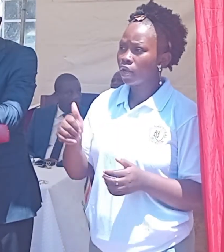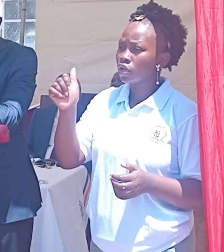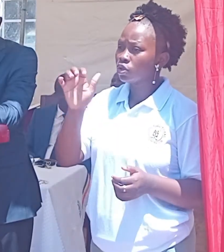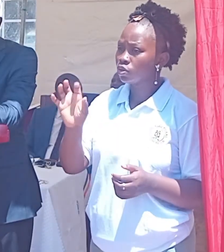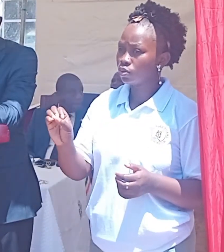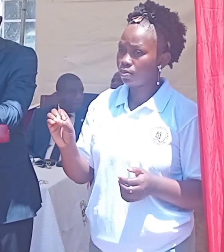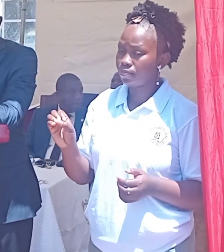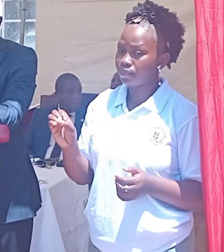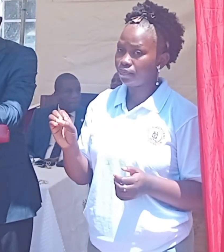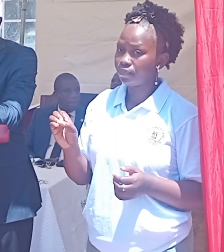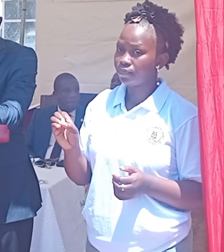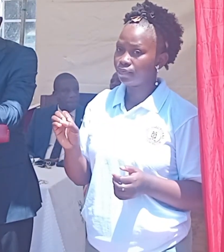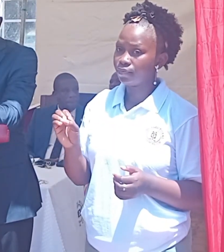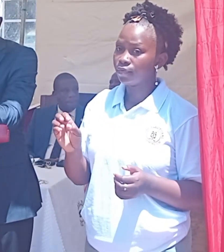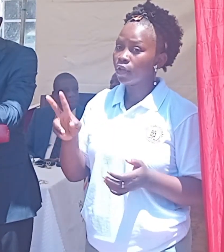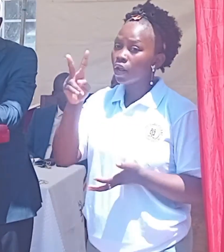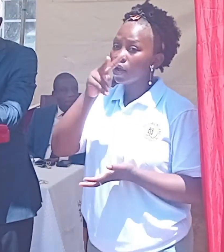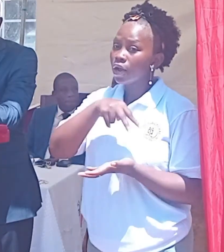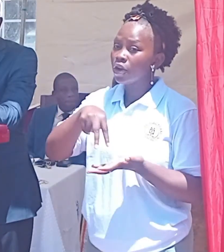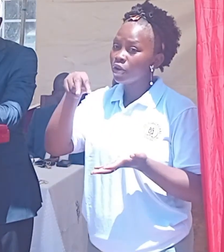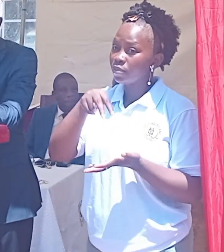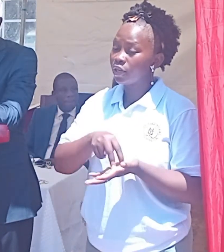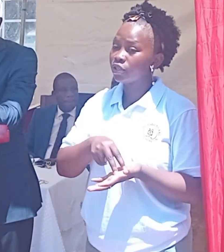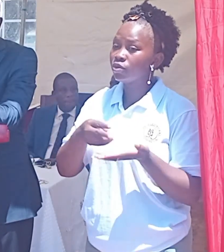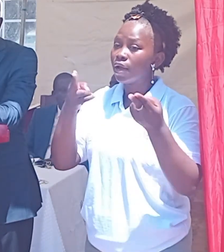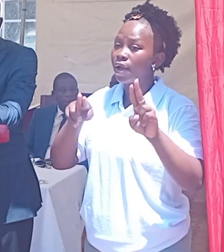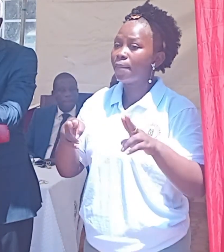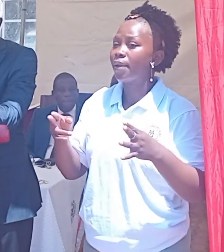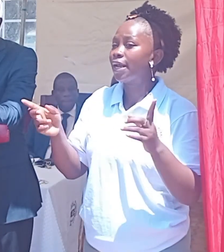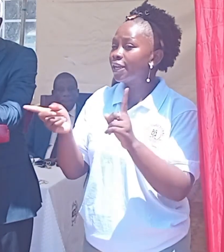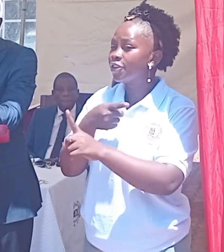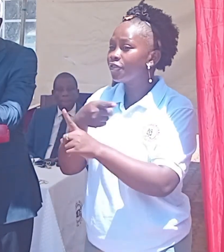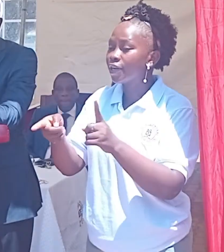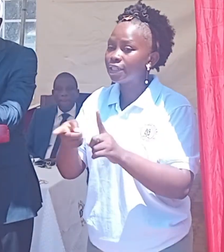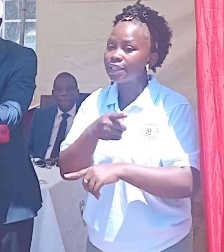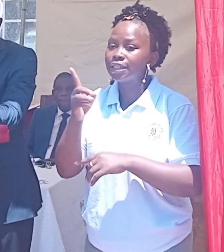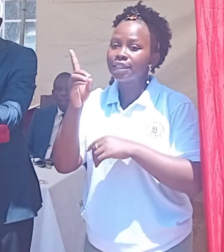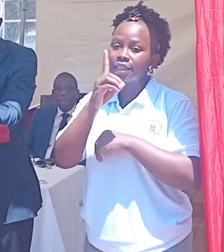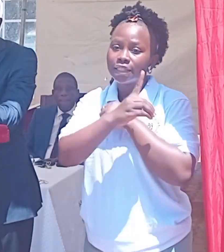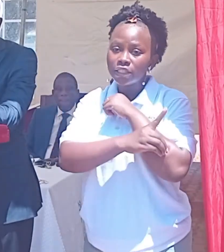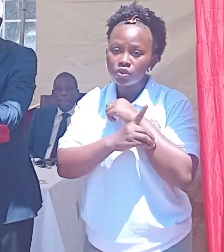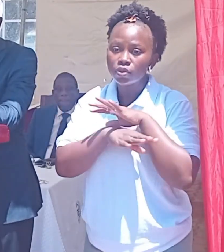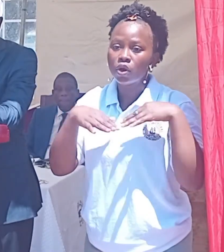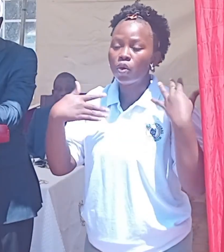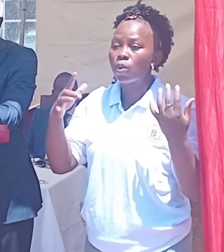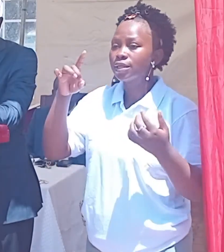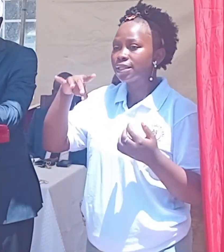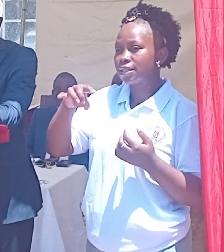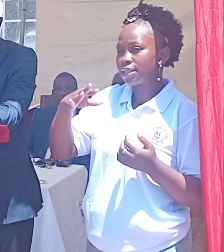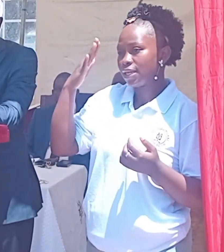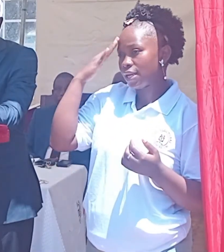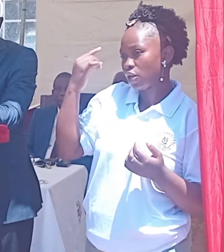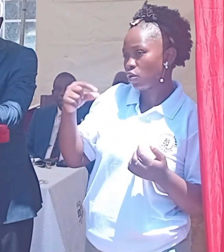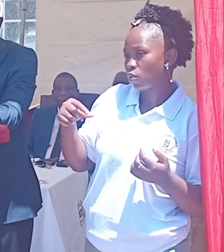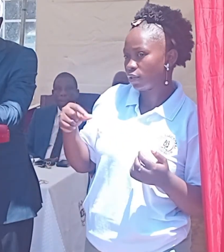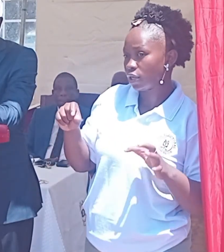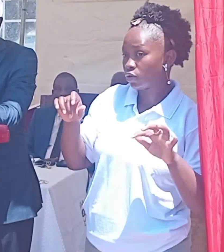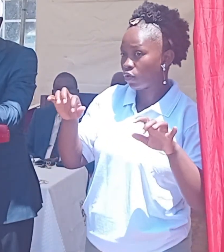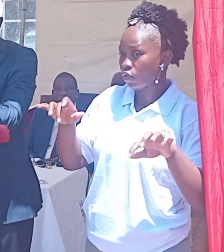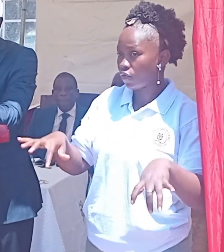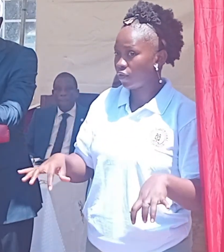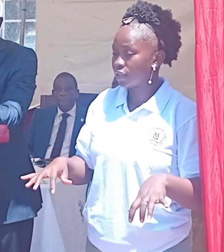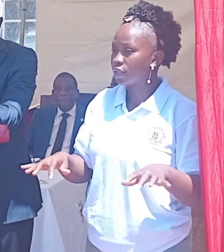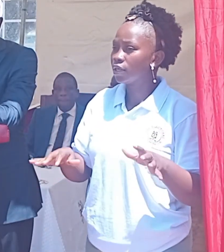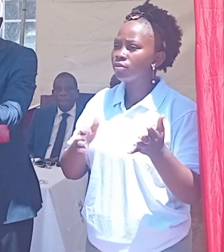So the nomination will be conducted at the respective district or city headquarters across the